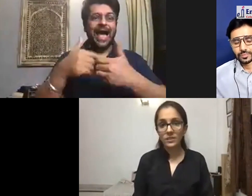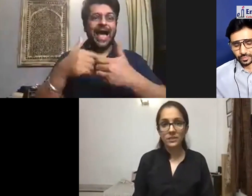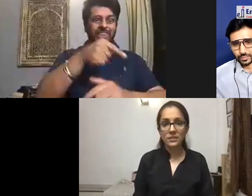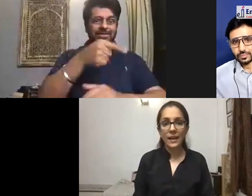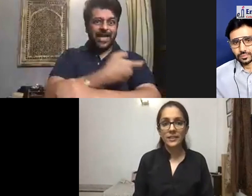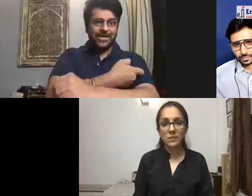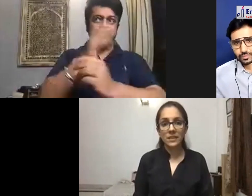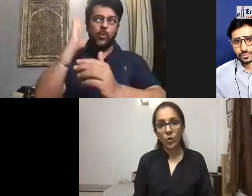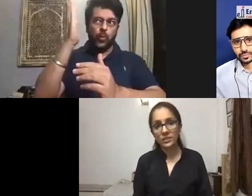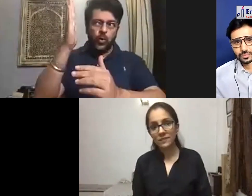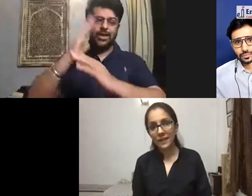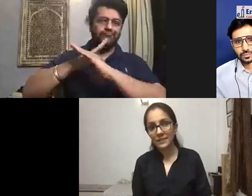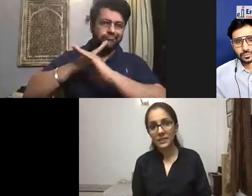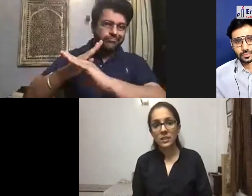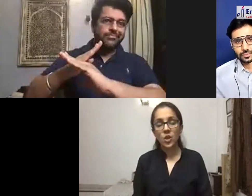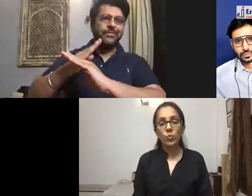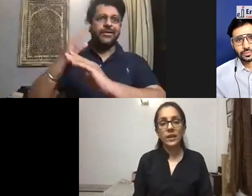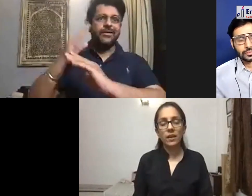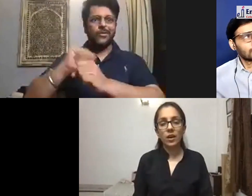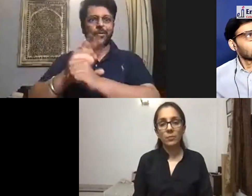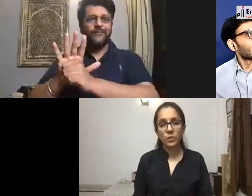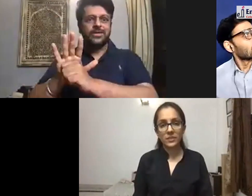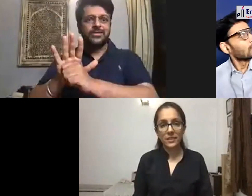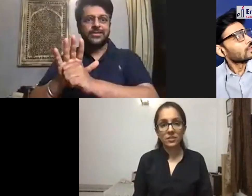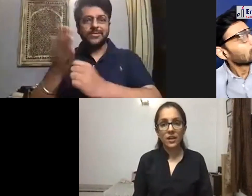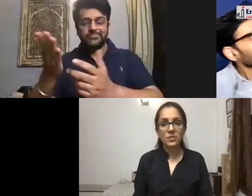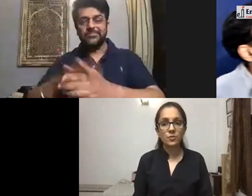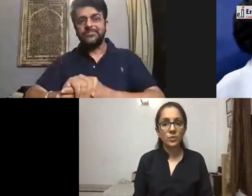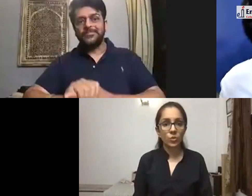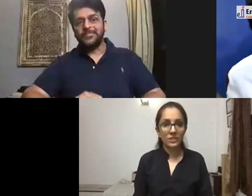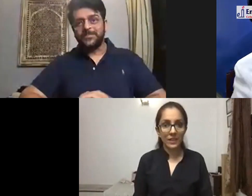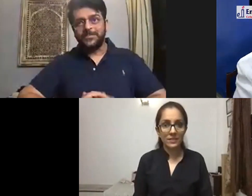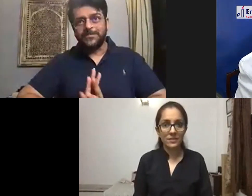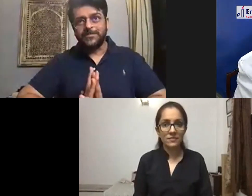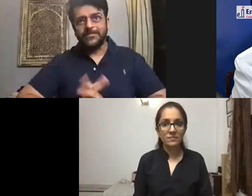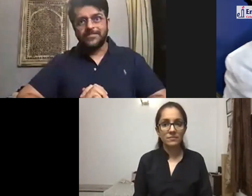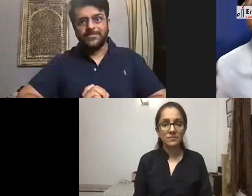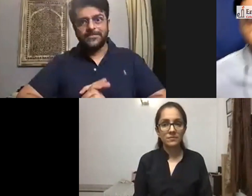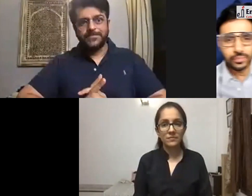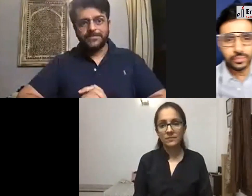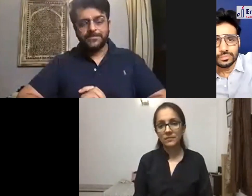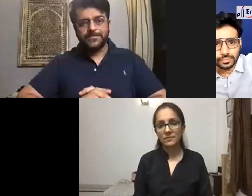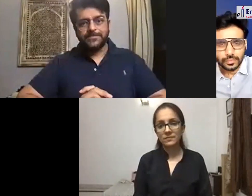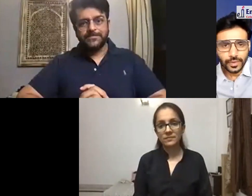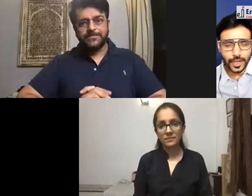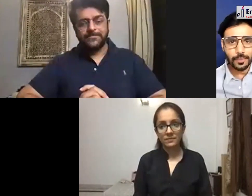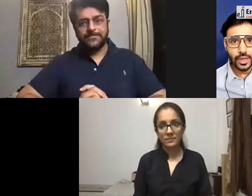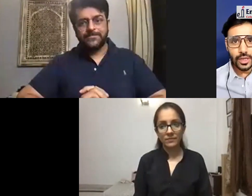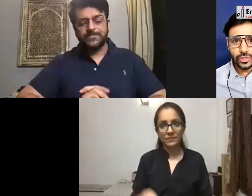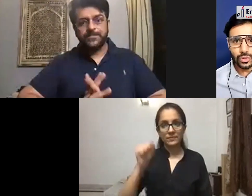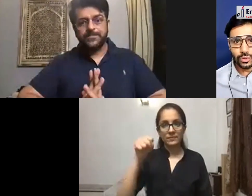know, explain how this vaccine will protect us from the COVID virus.